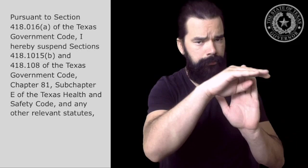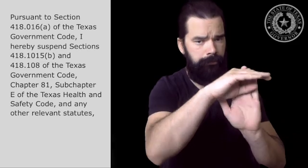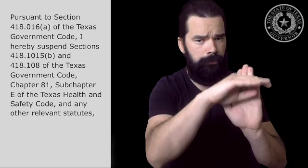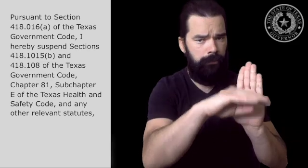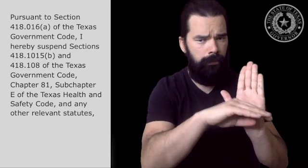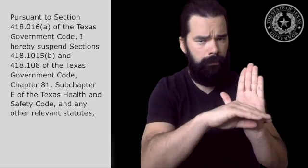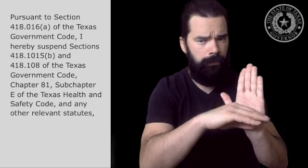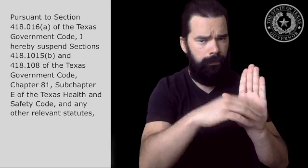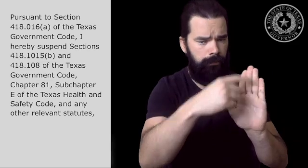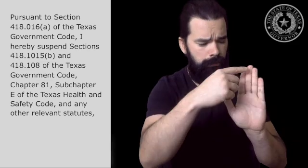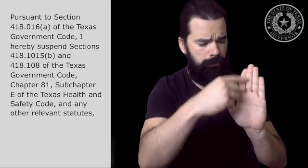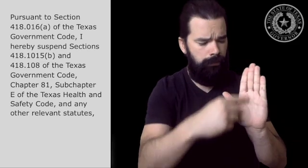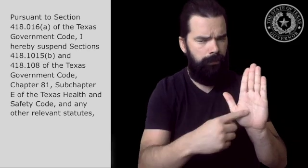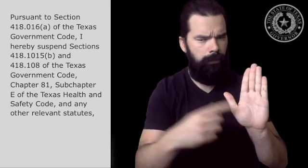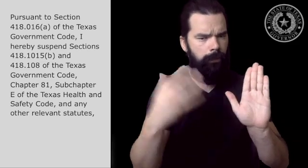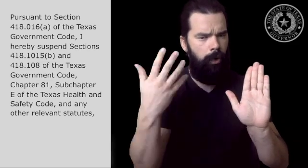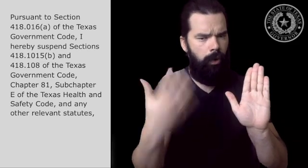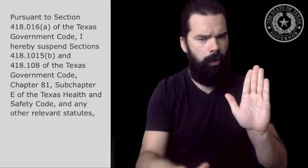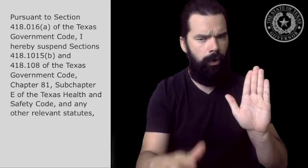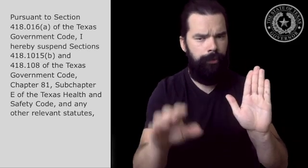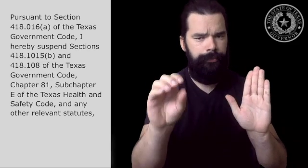Pursuant to Section